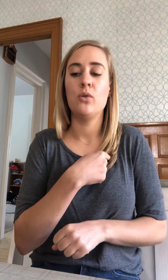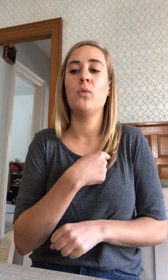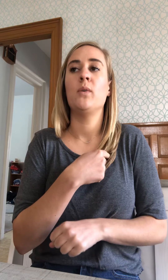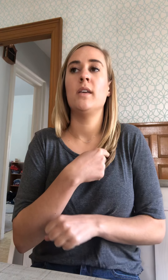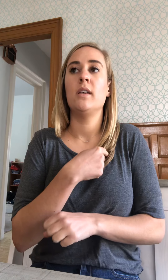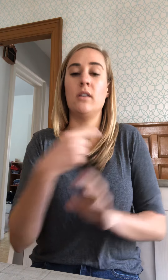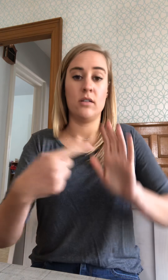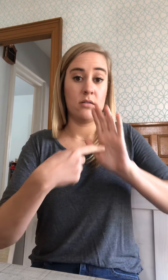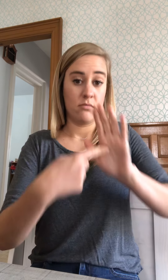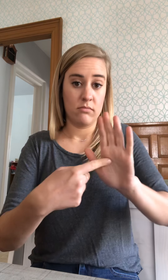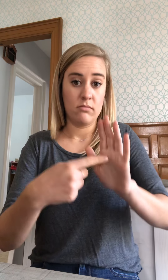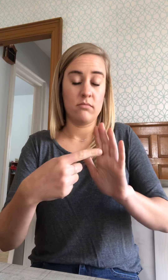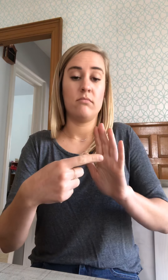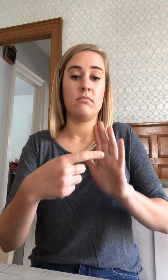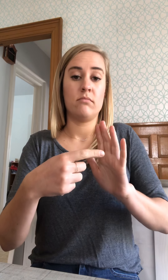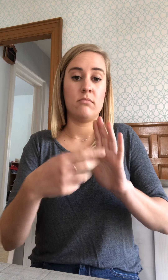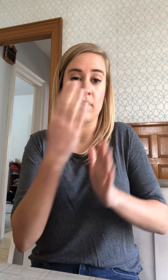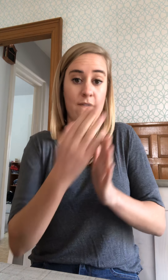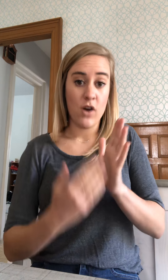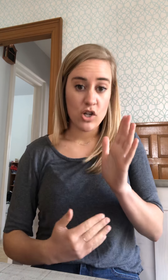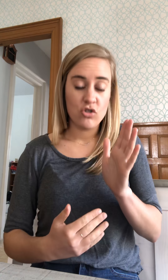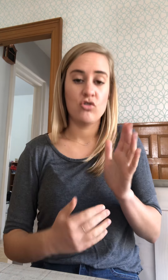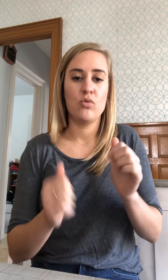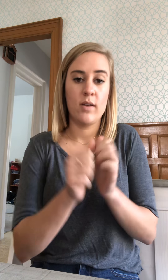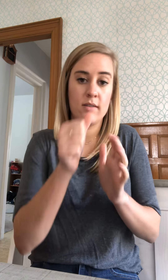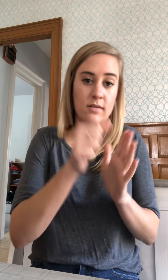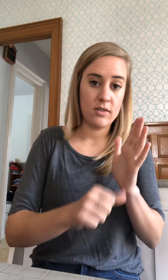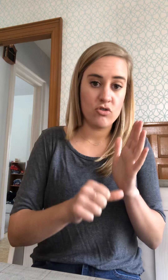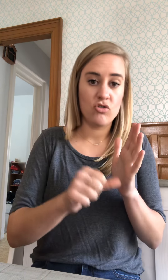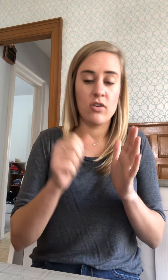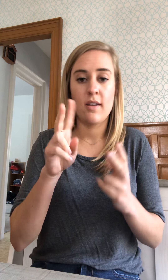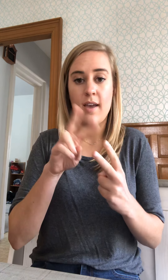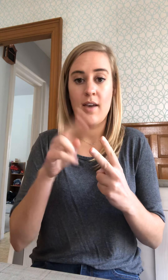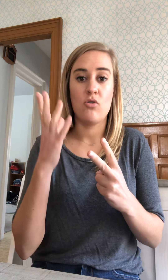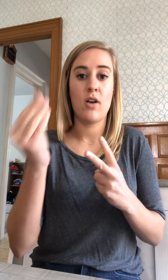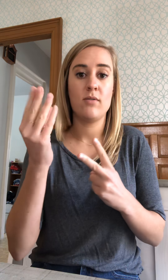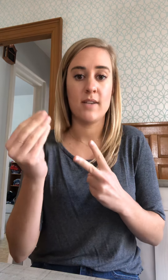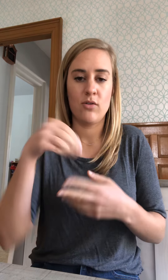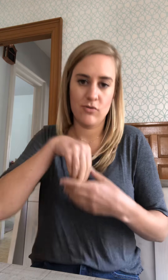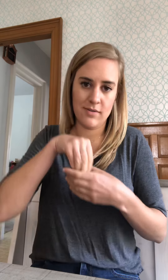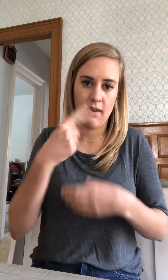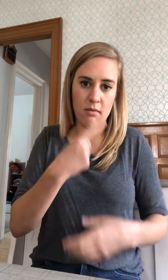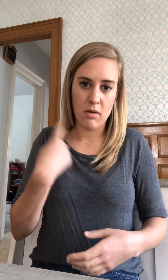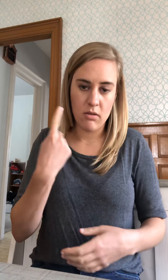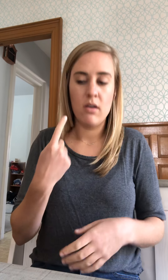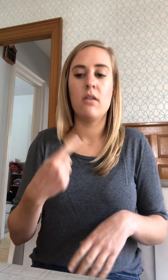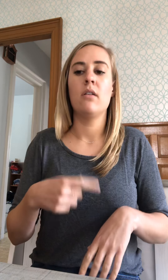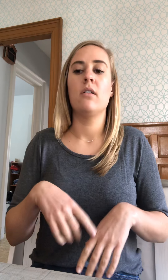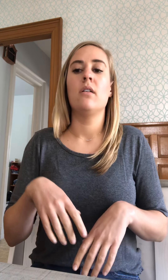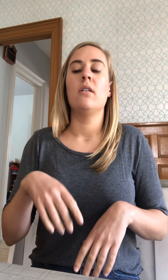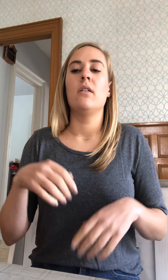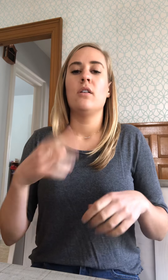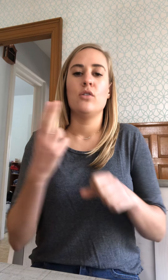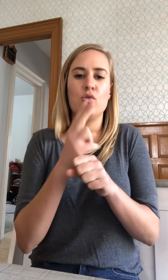fracture through incisions, either through the skin or intraorally, and put devices that might include wires or metal plates or